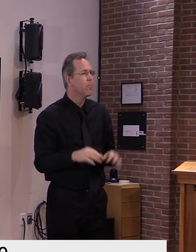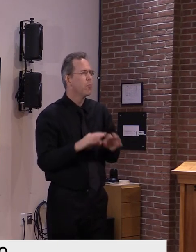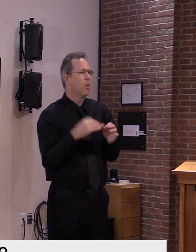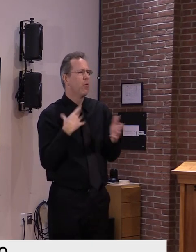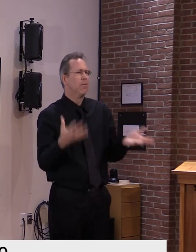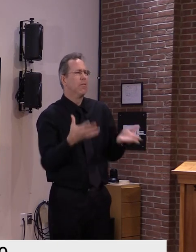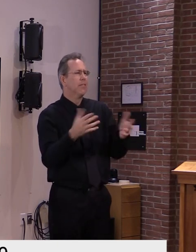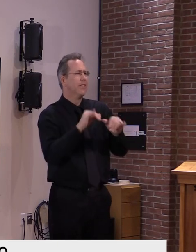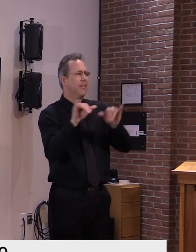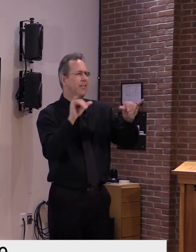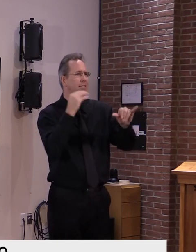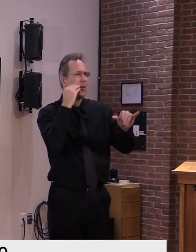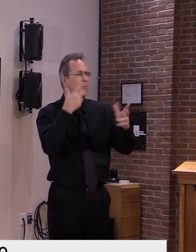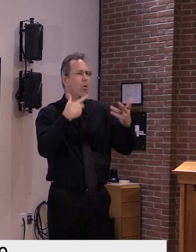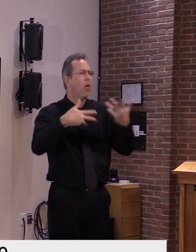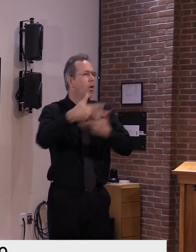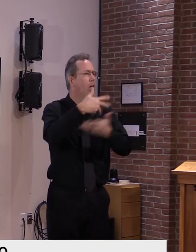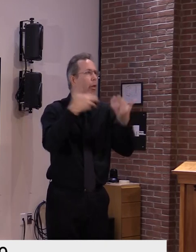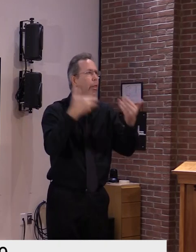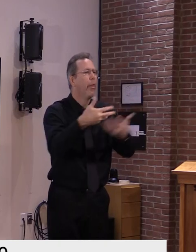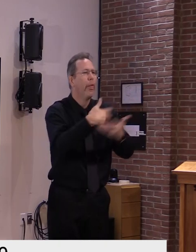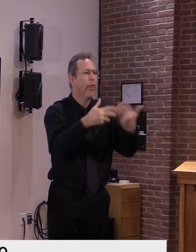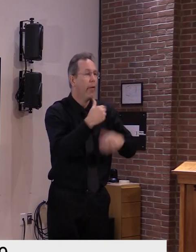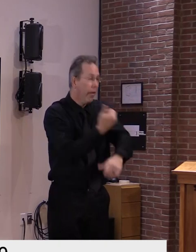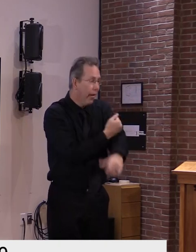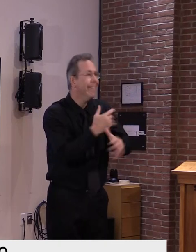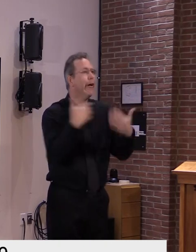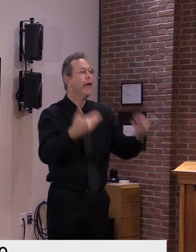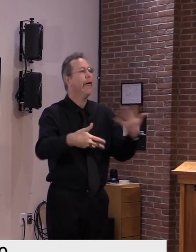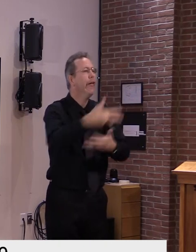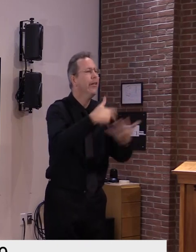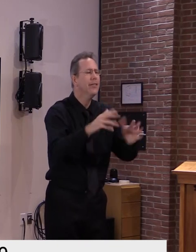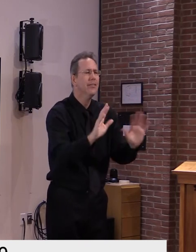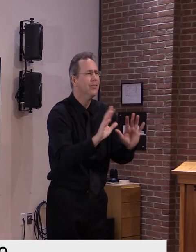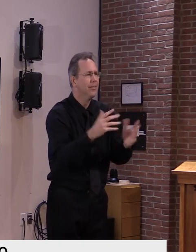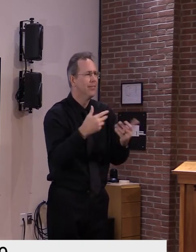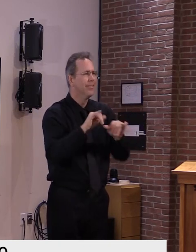might have it in their nose, because there won't be that much virus around.